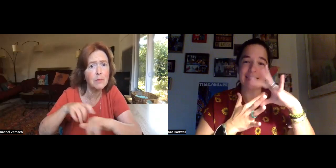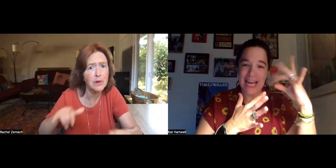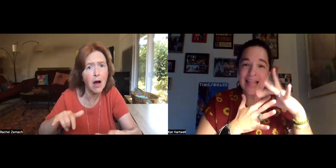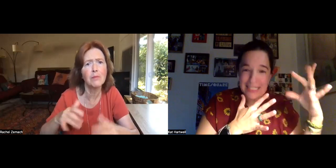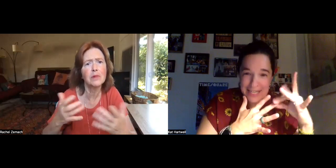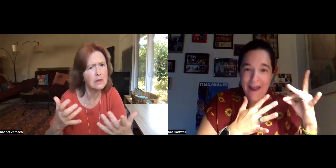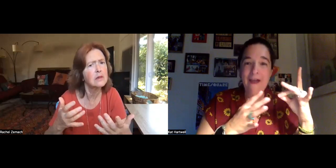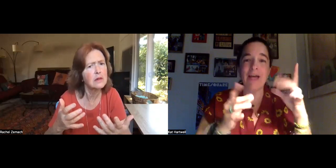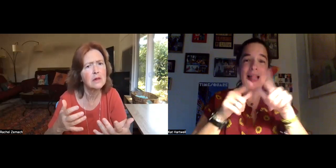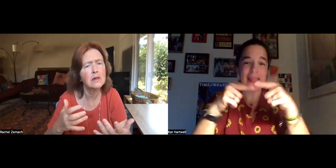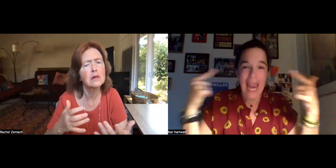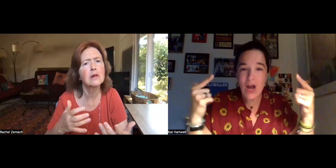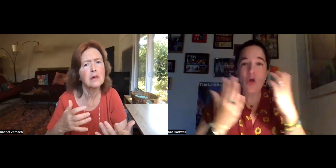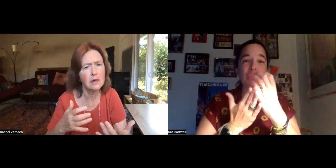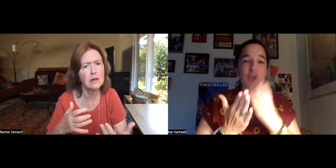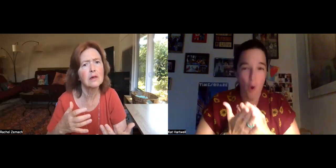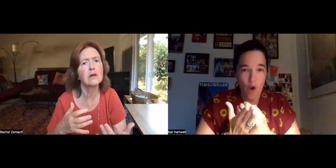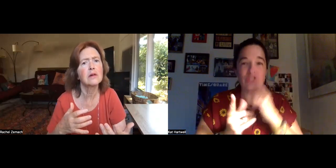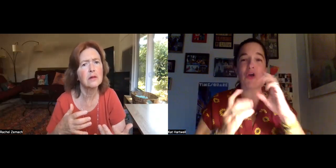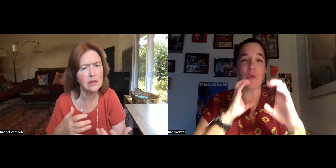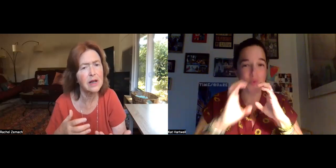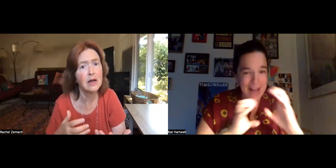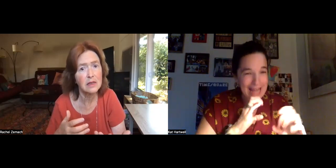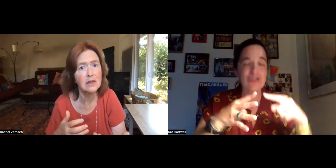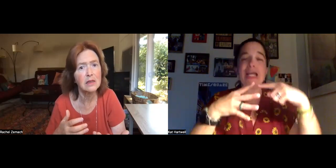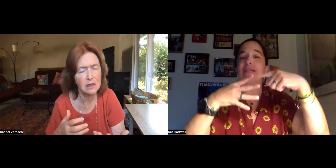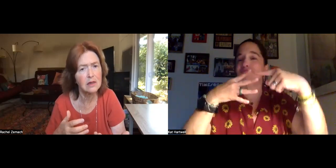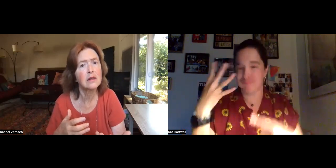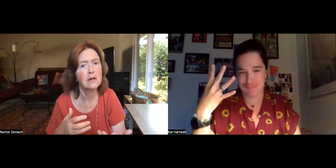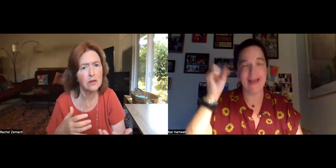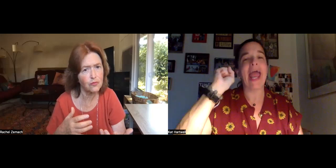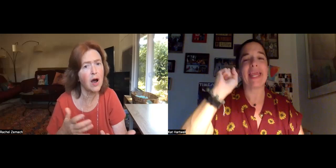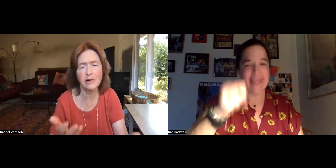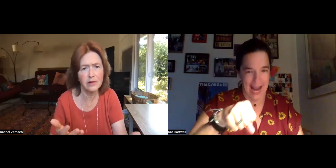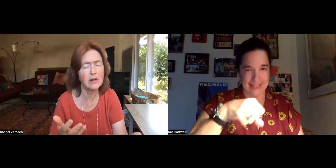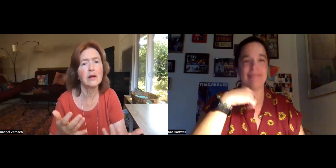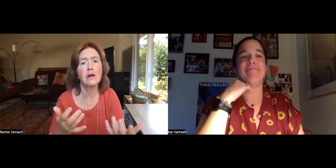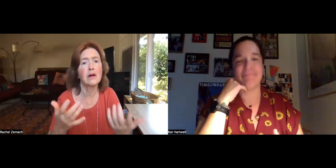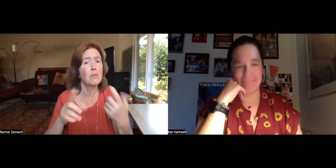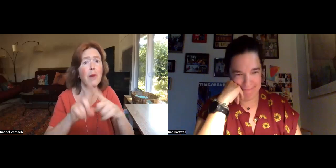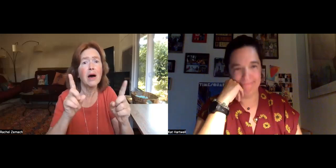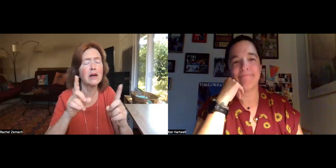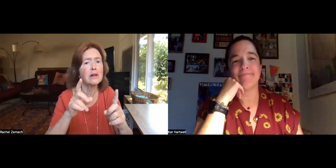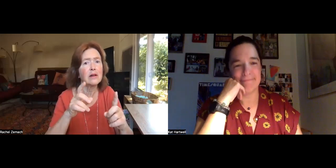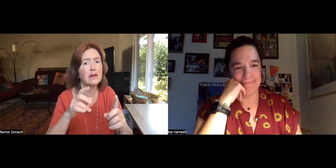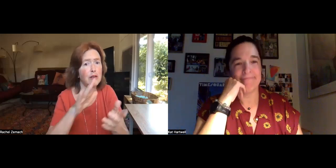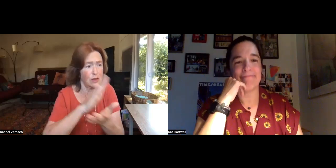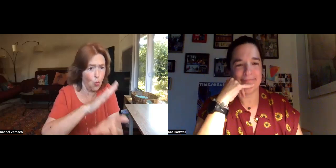the elective language course for communication Right. that. Right.